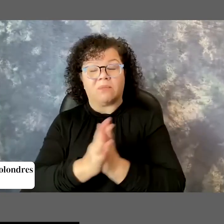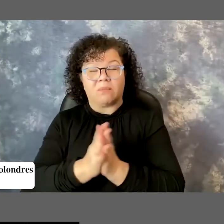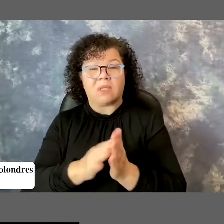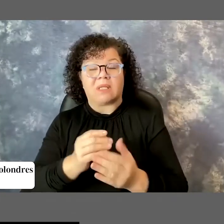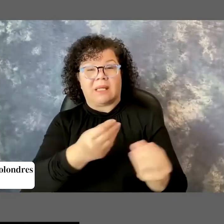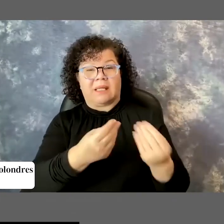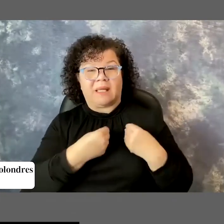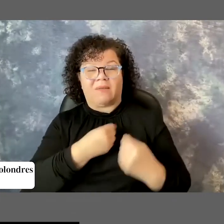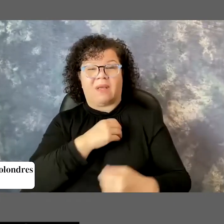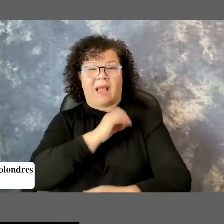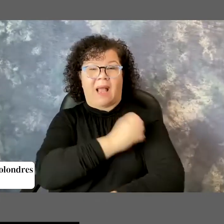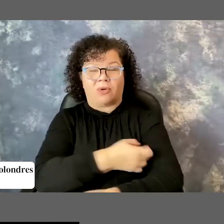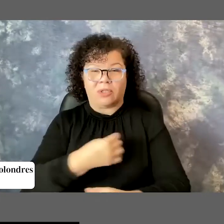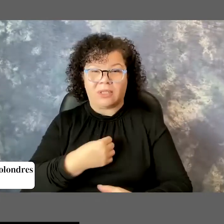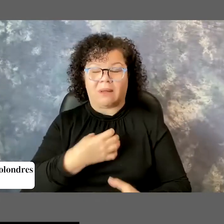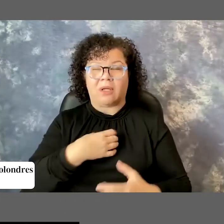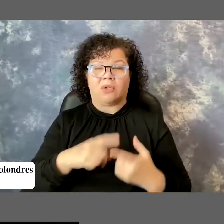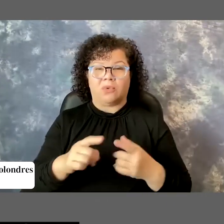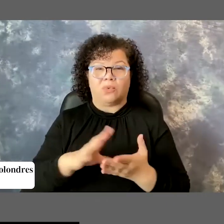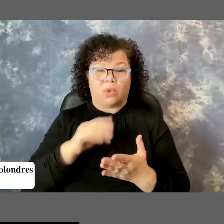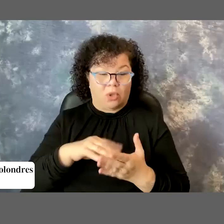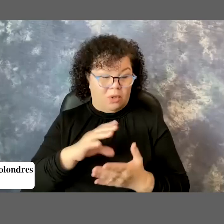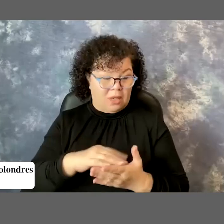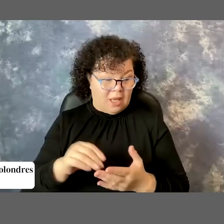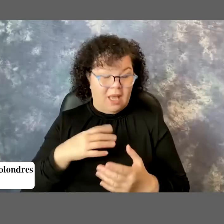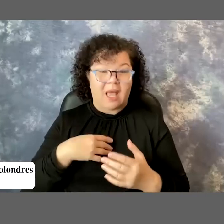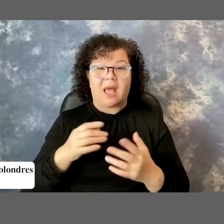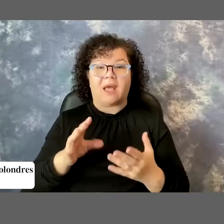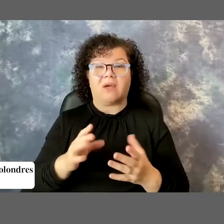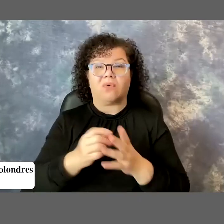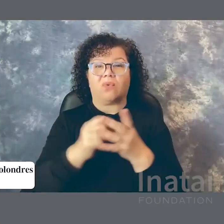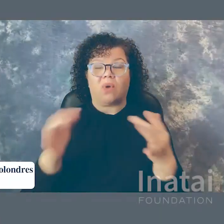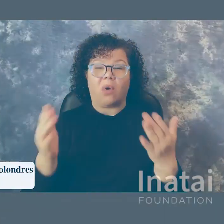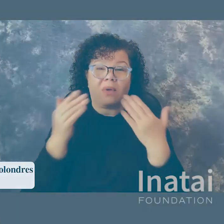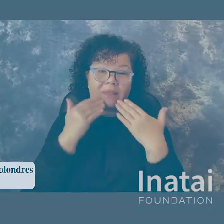us as we continue to learn and grow. Limped, thank you.